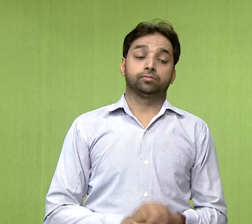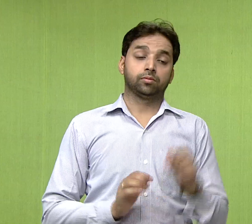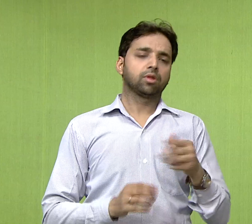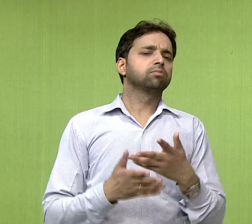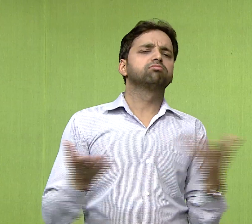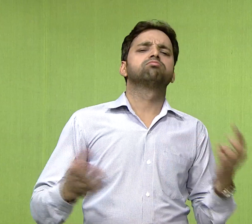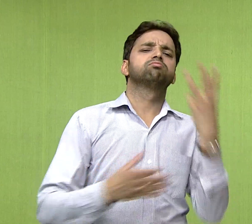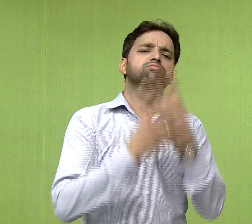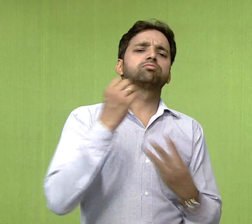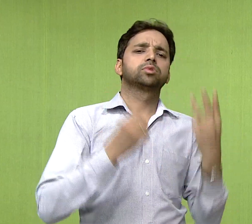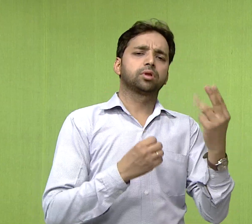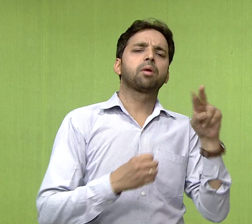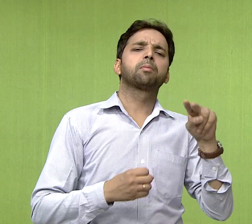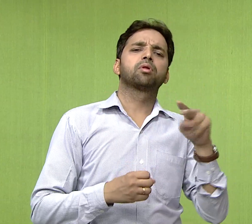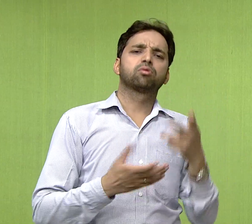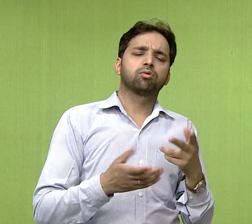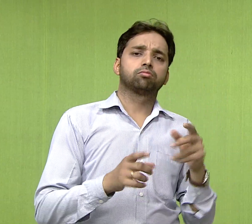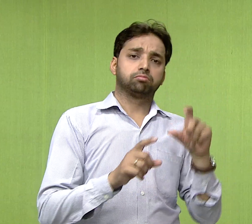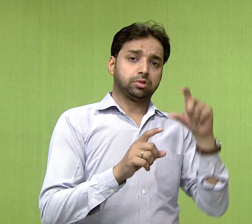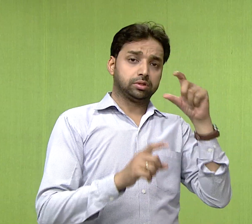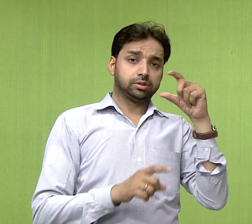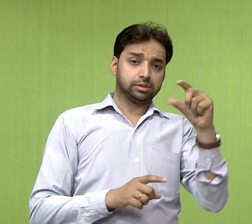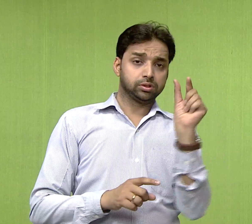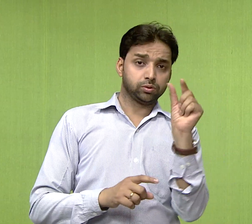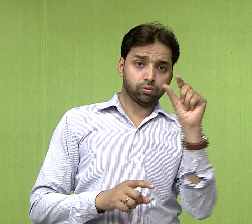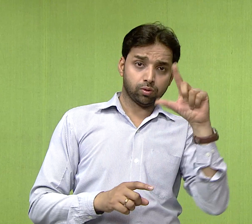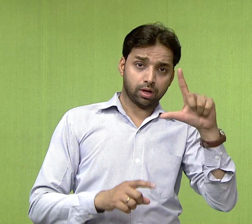There are three meanings of these terms cult and cults.